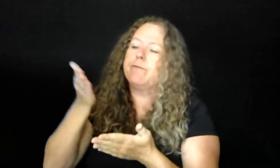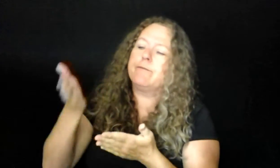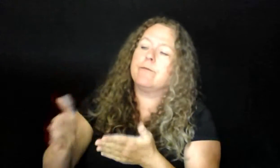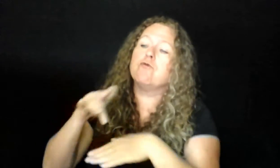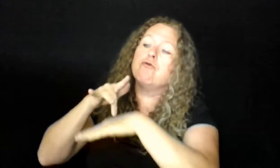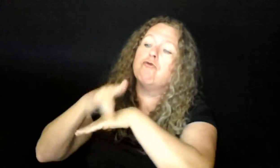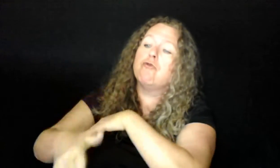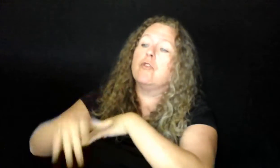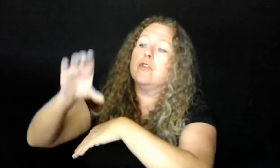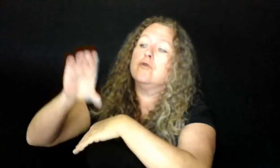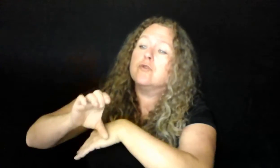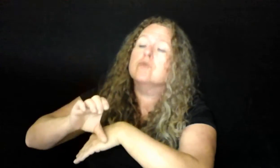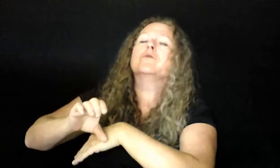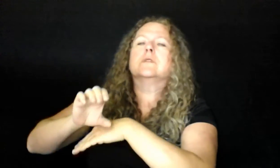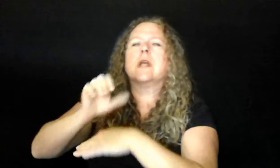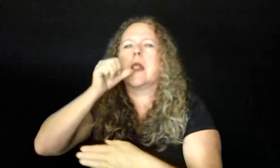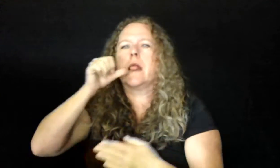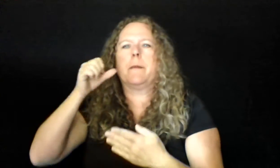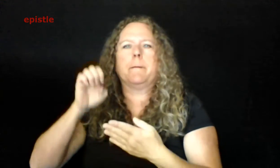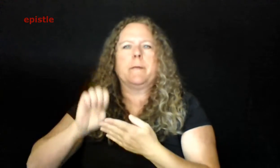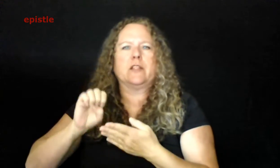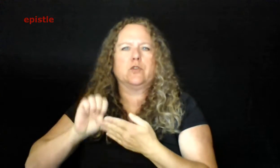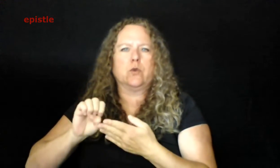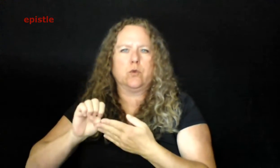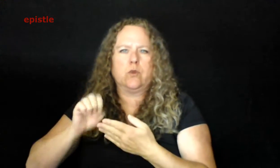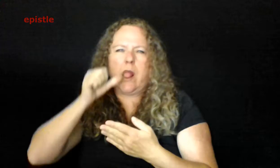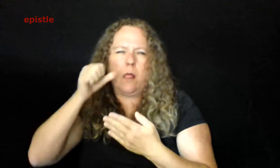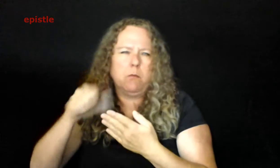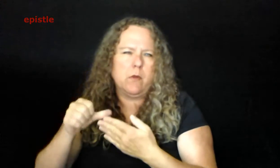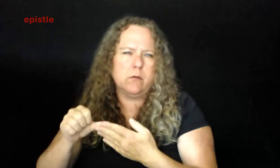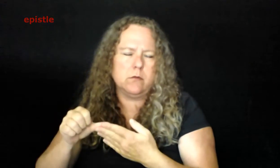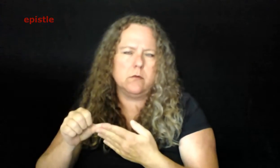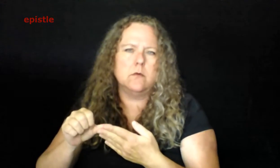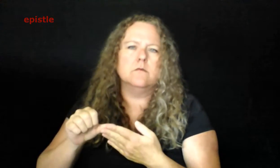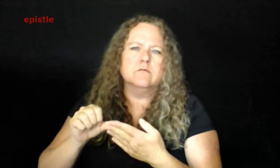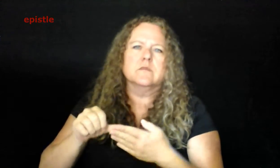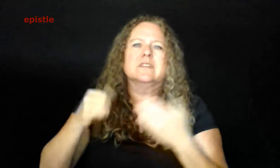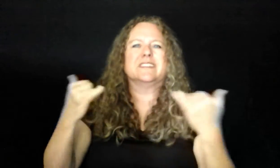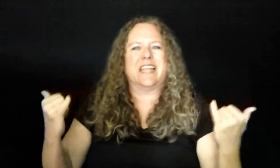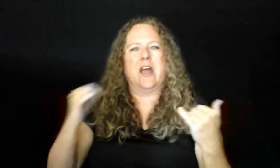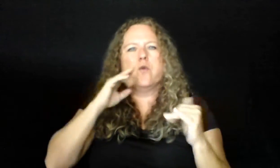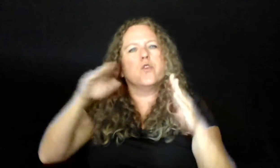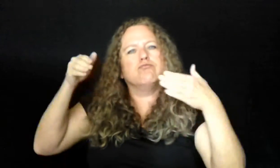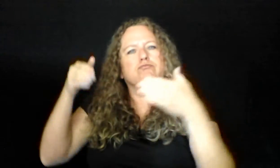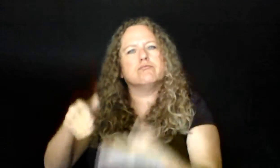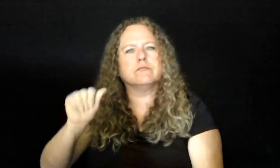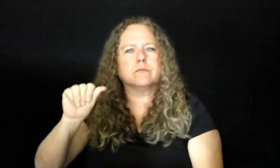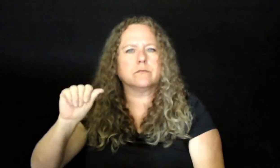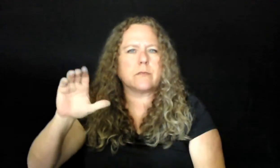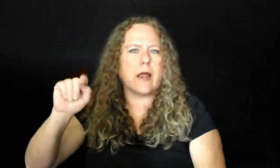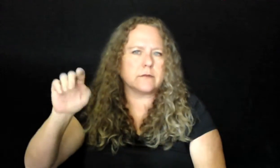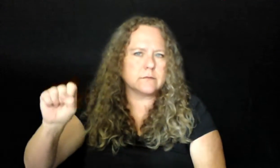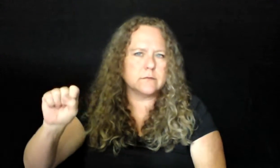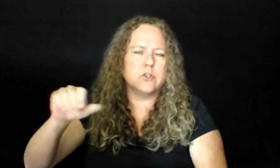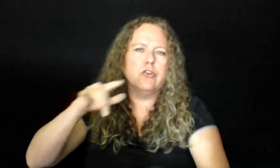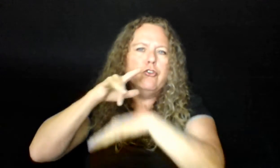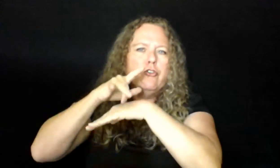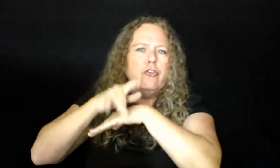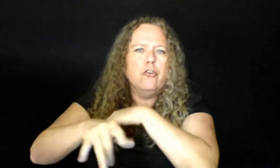in the epistles. So we are in the second half of Luke, the part that we call Acts, and we're talking about the early Christian church, specifically